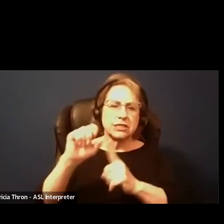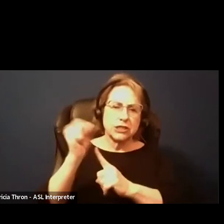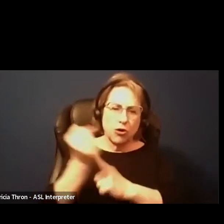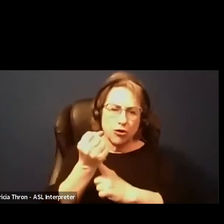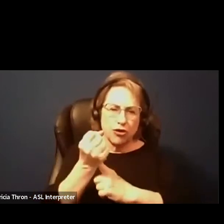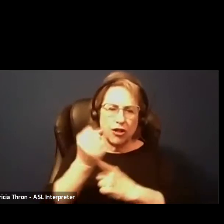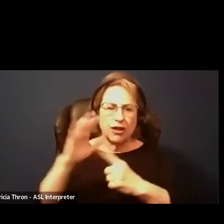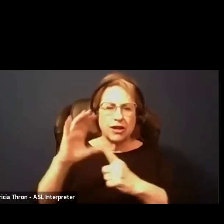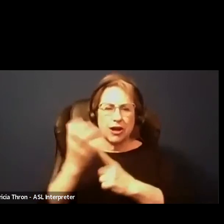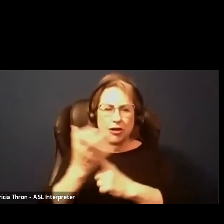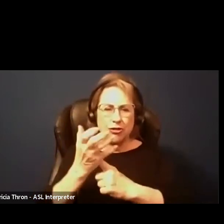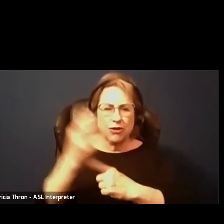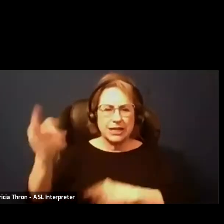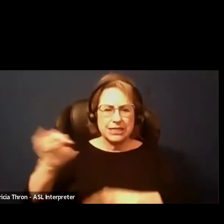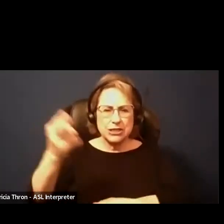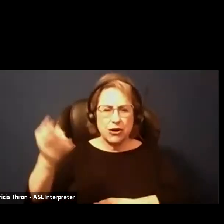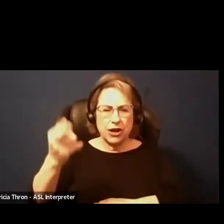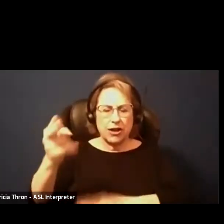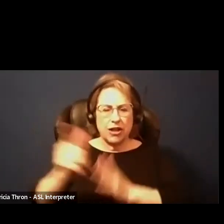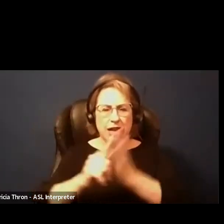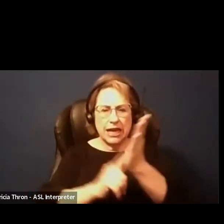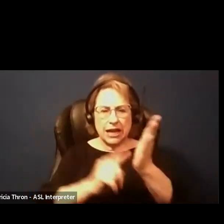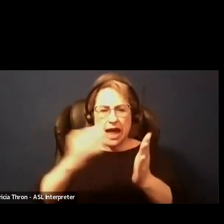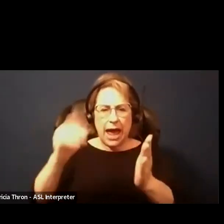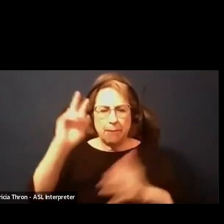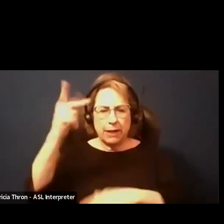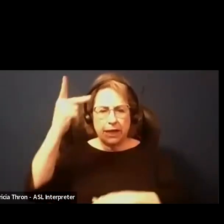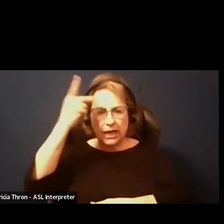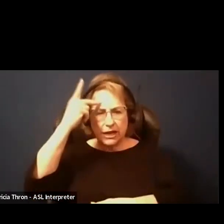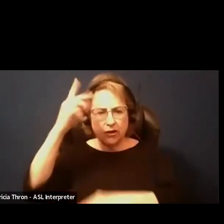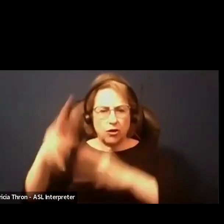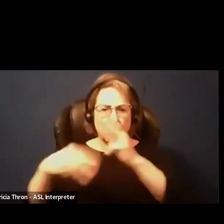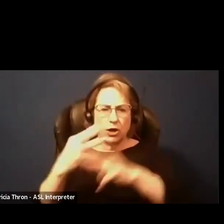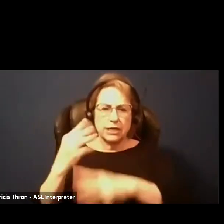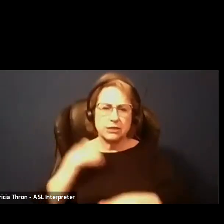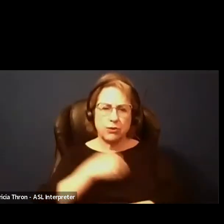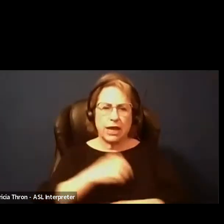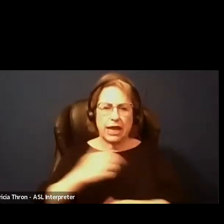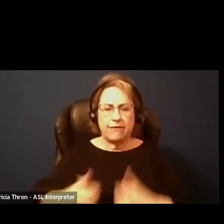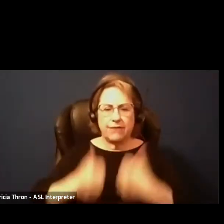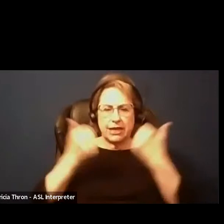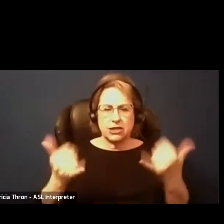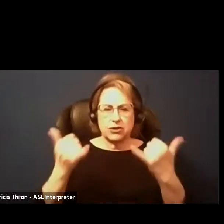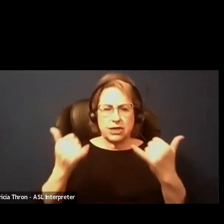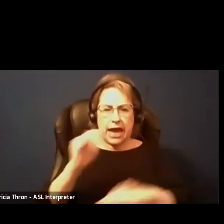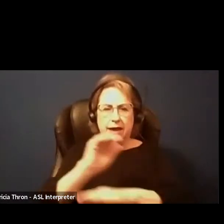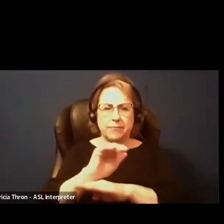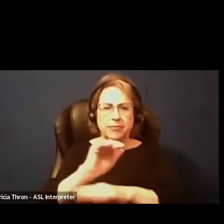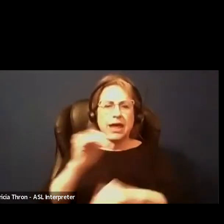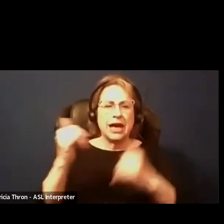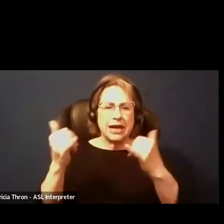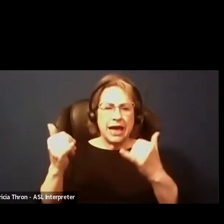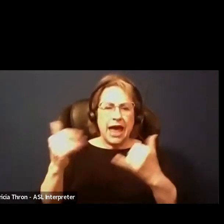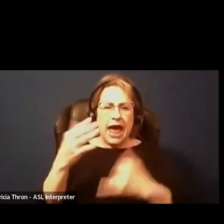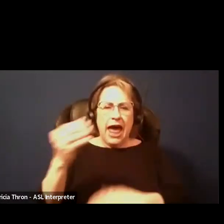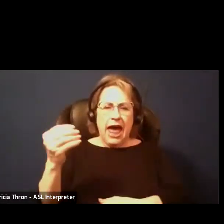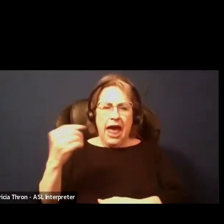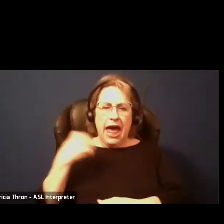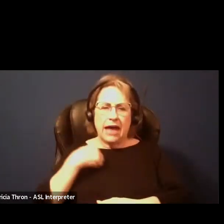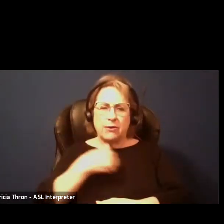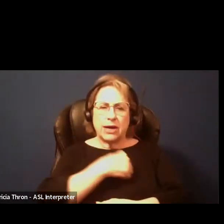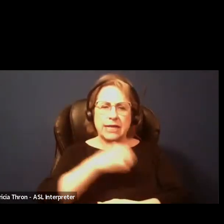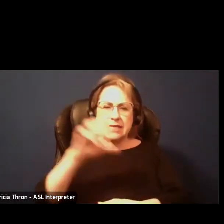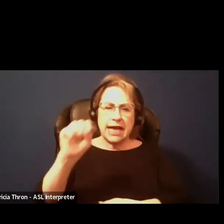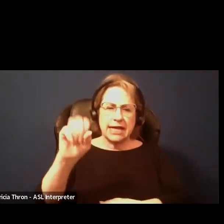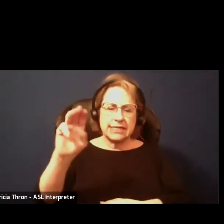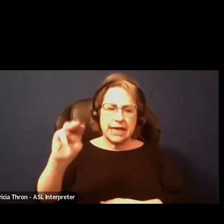we live in today. And whereas the San Mateo Union High School District appreciates and recognizes the importance